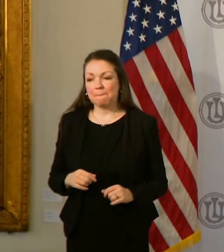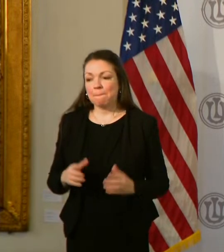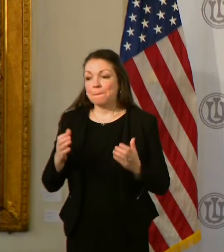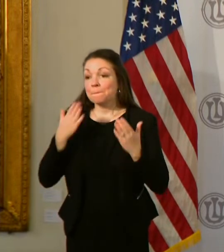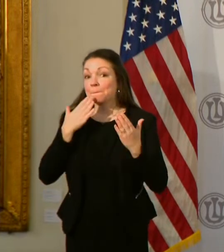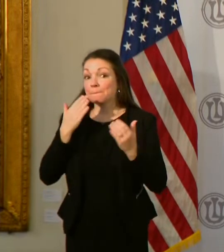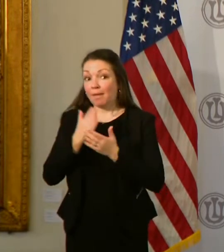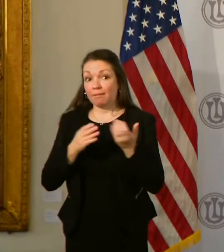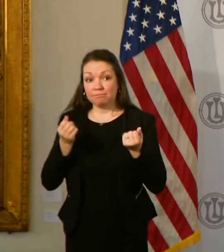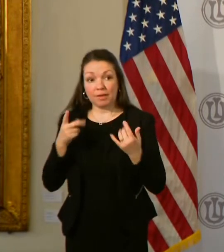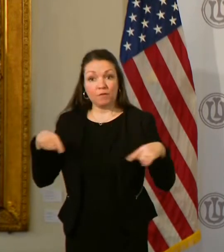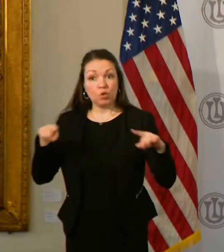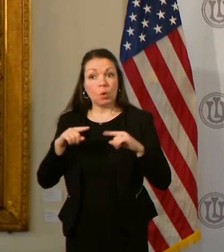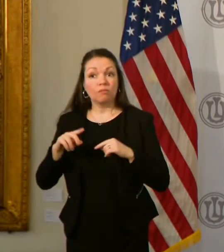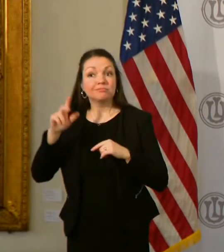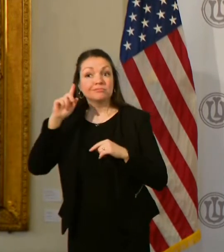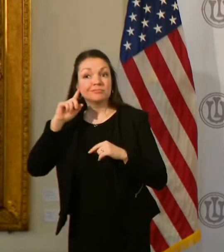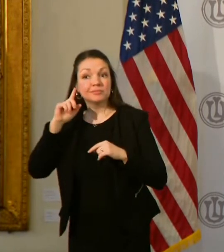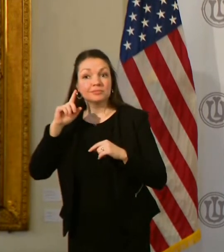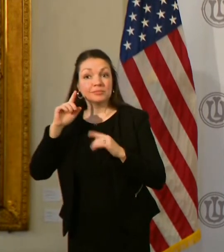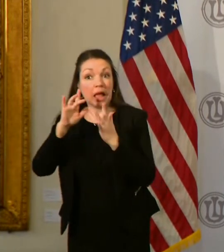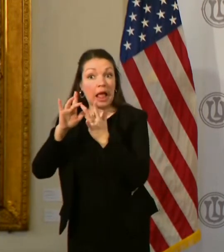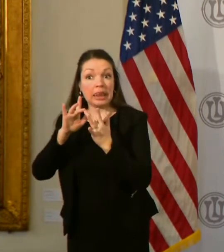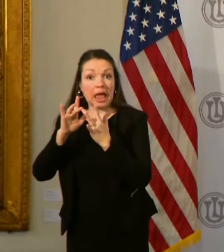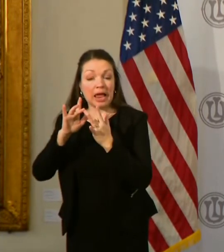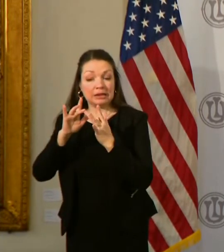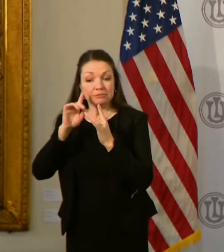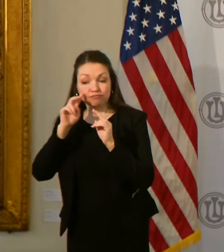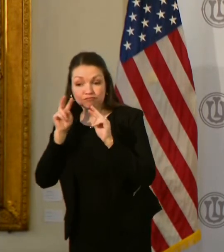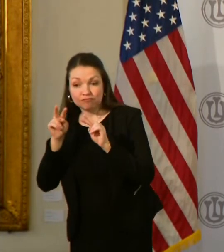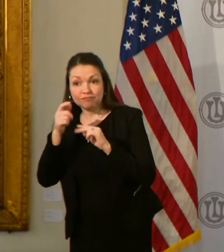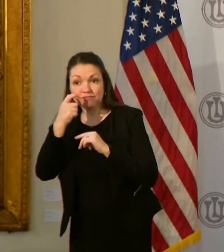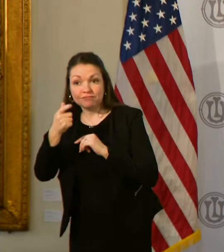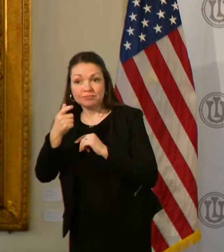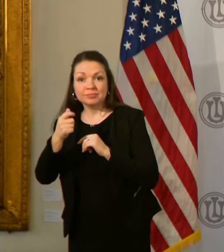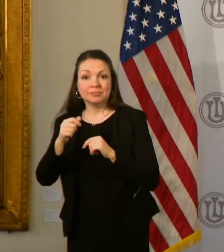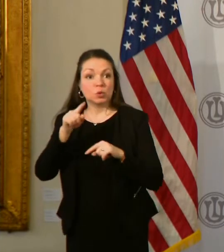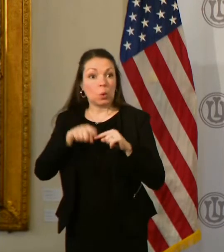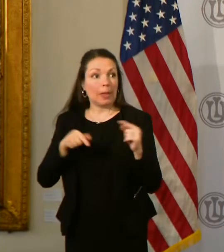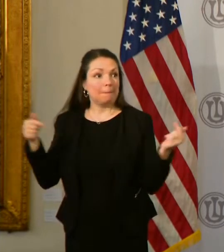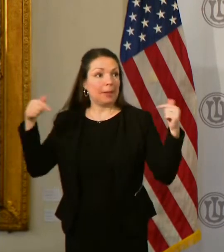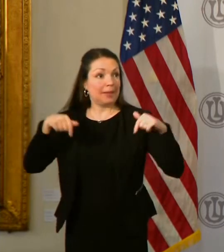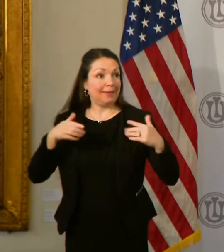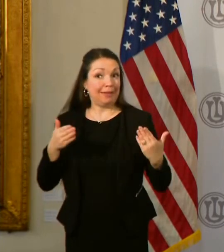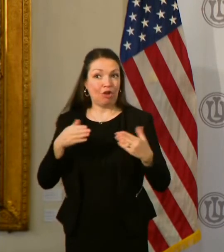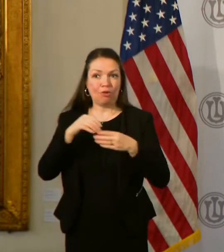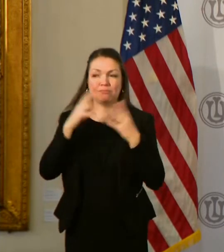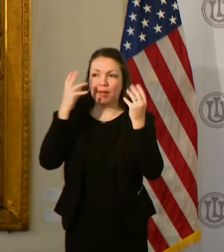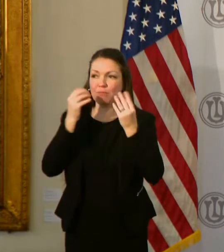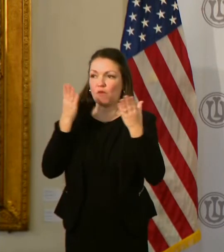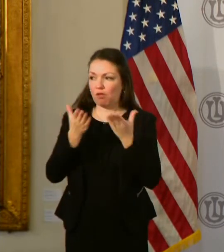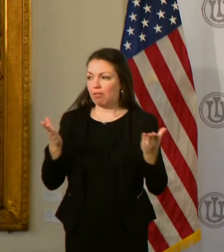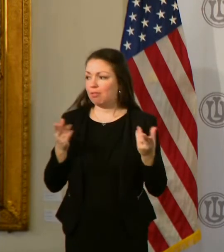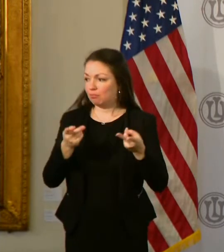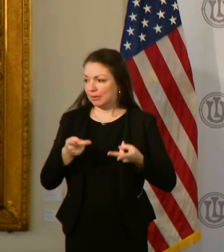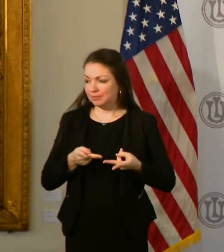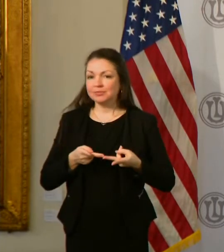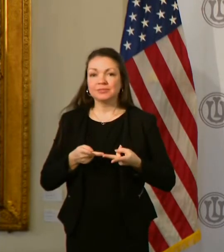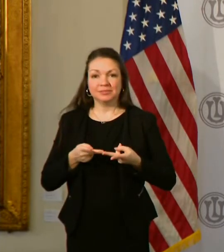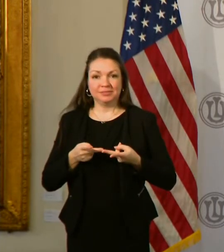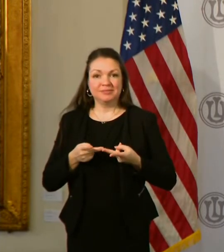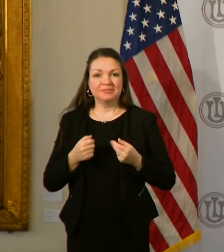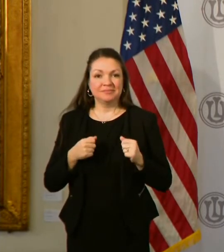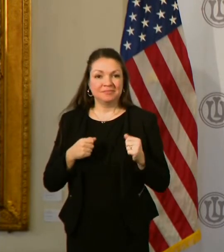of you who are listening online who do not have the pleasure to be in our beautiful place of hospitality